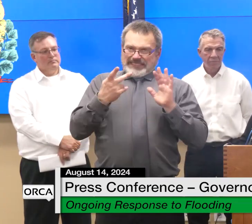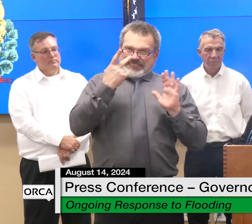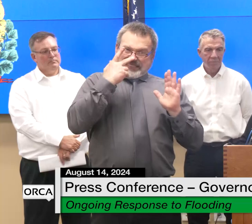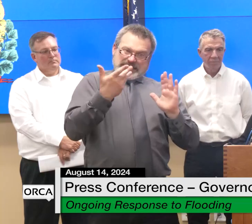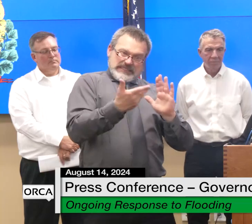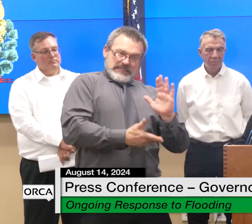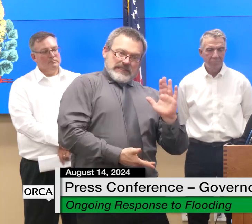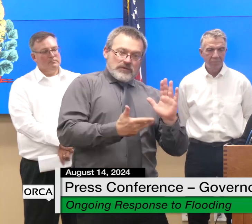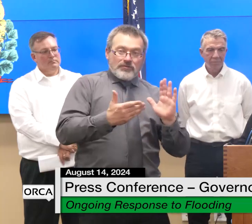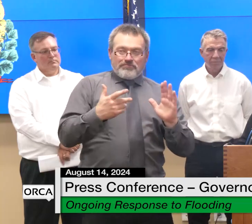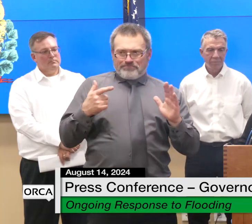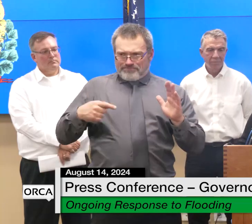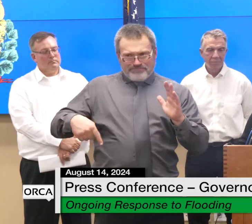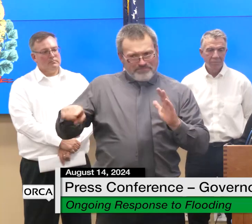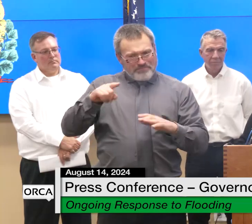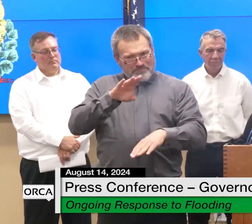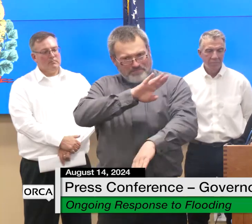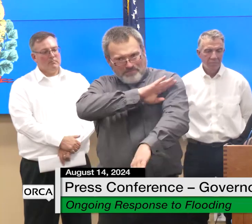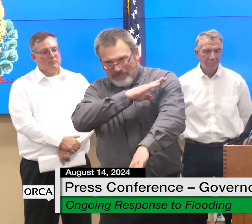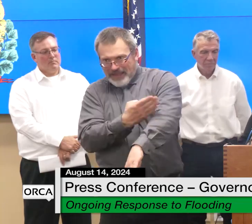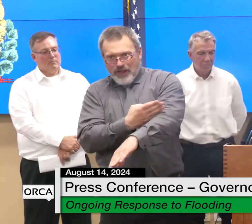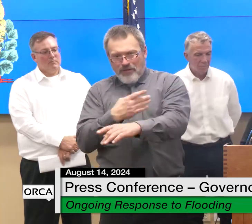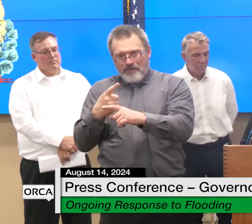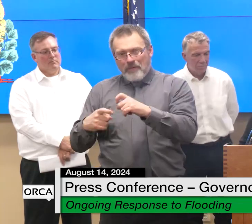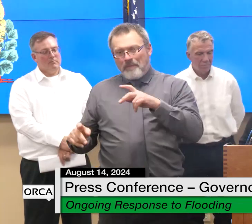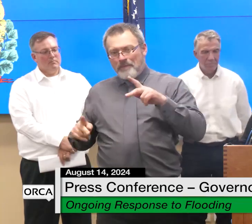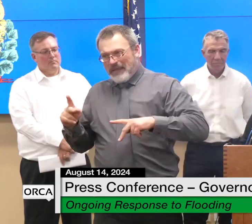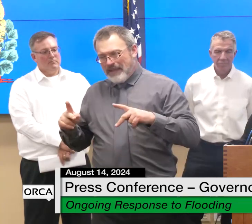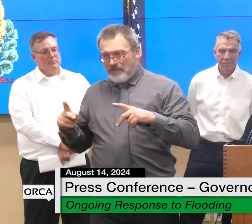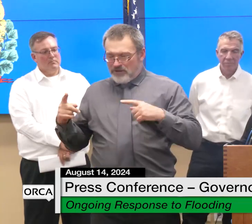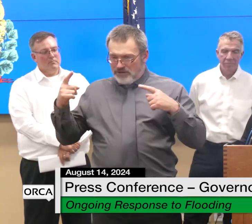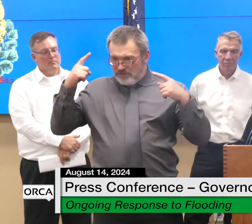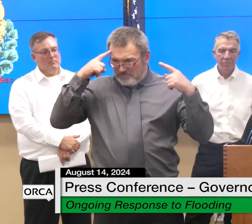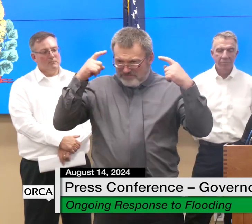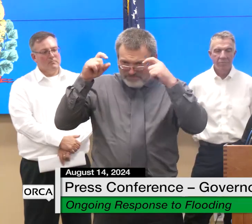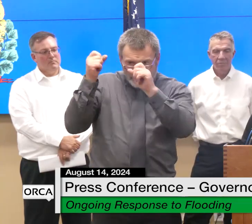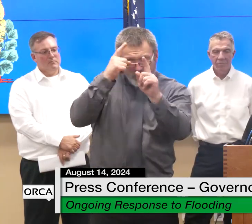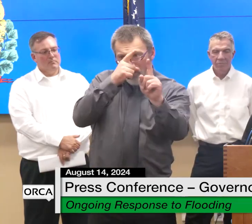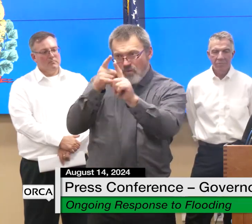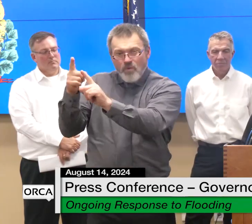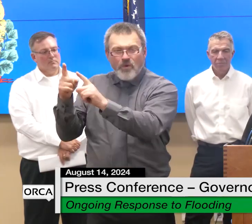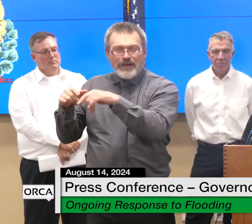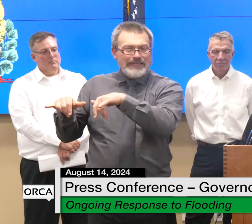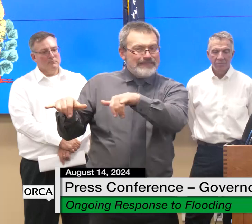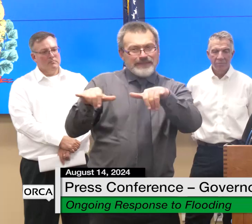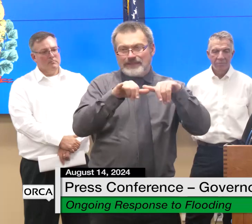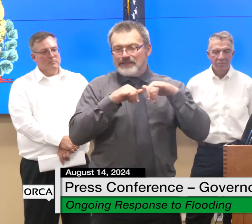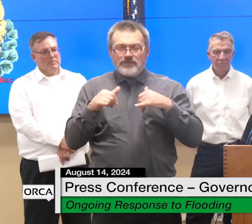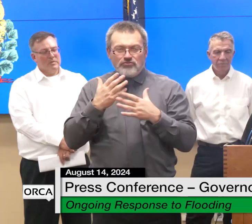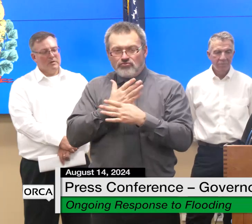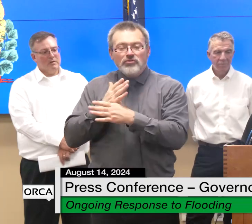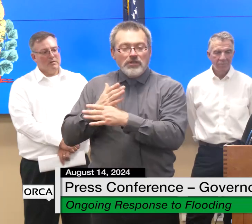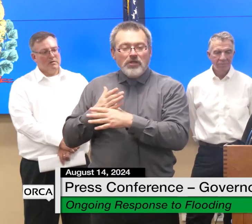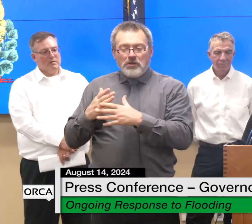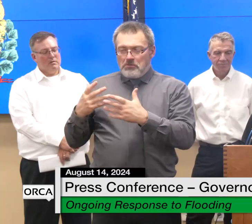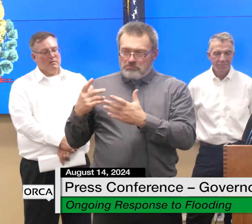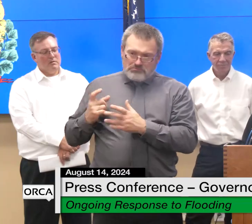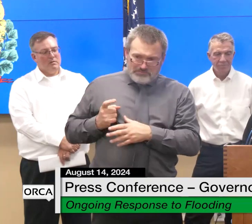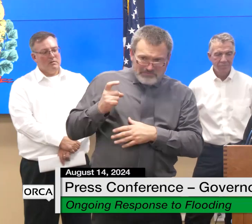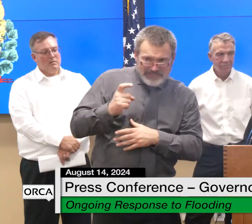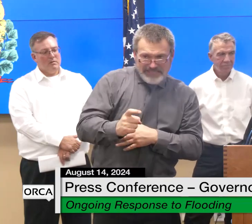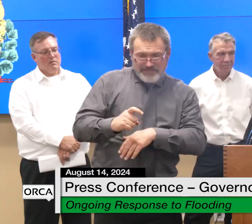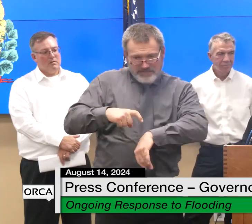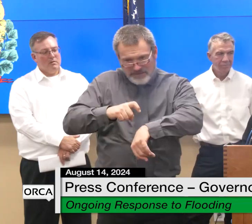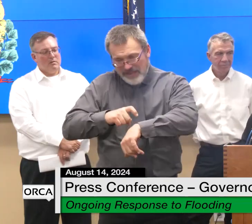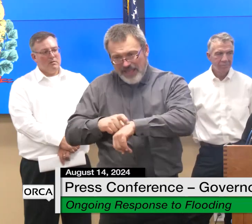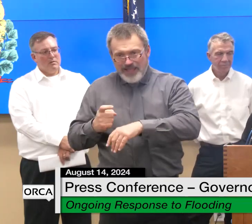that collective and aligned philanthropic bringing can give to the types of disasters that Vermont has faced and continues to face.